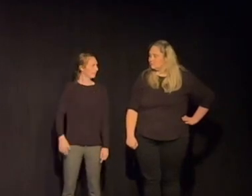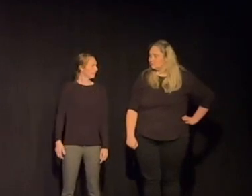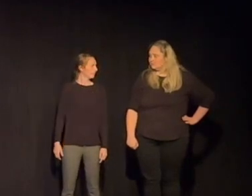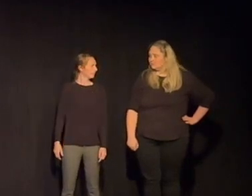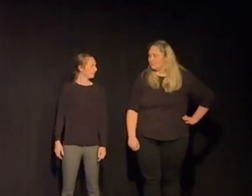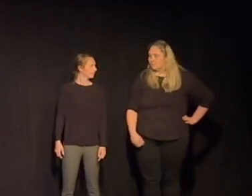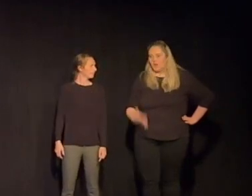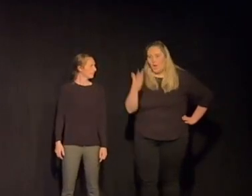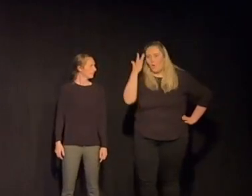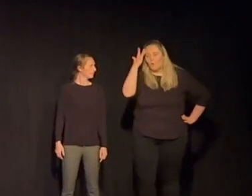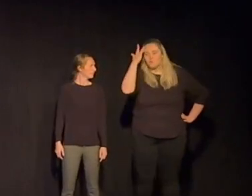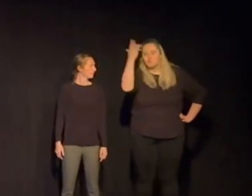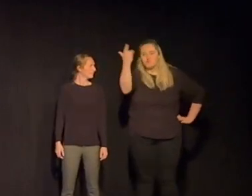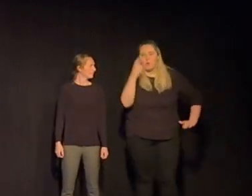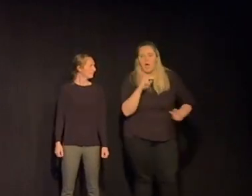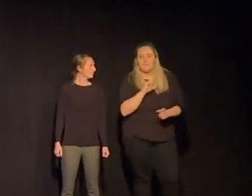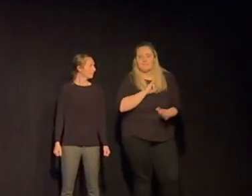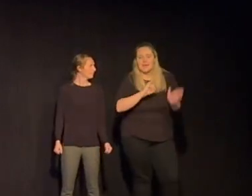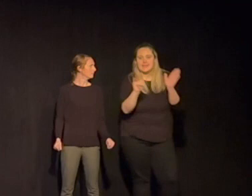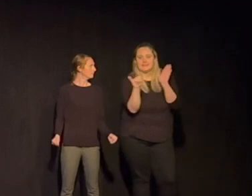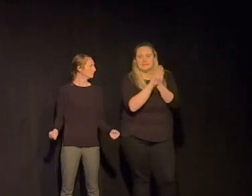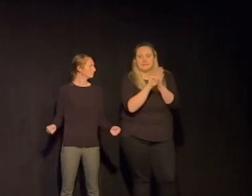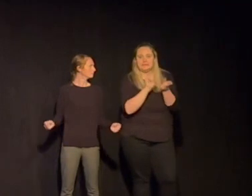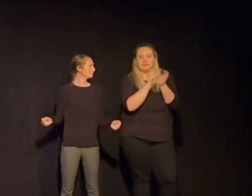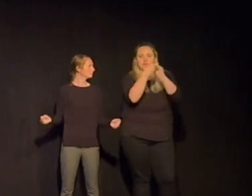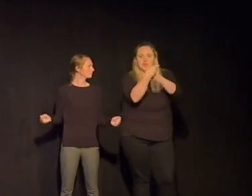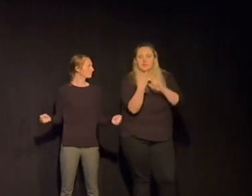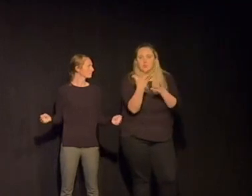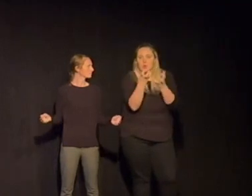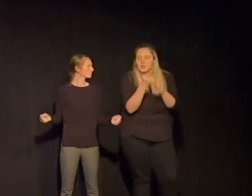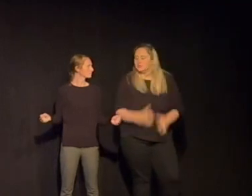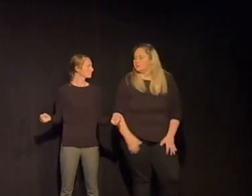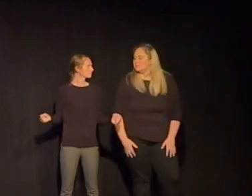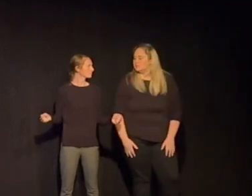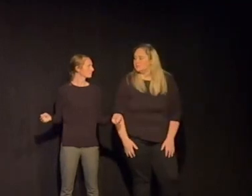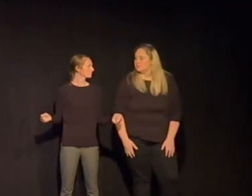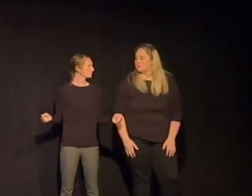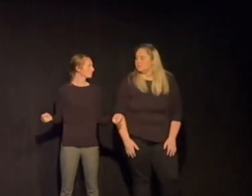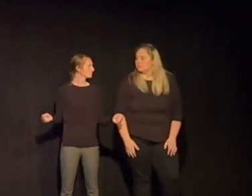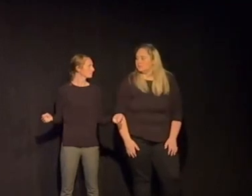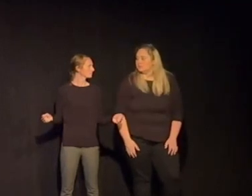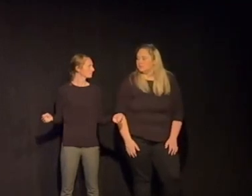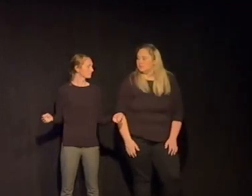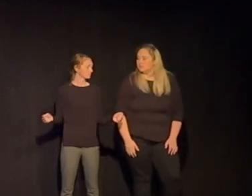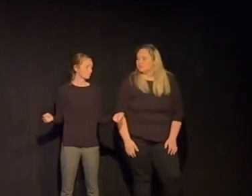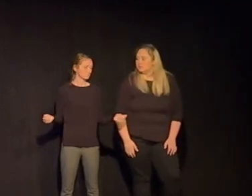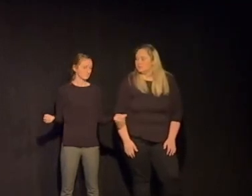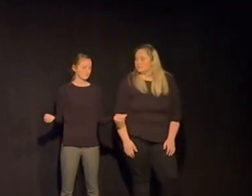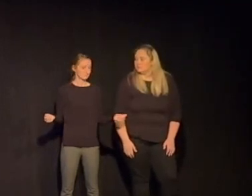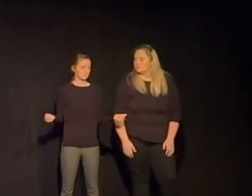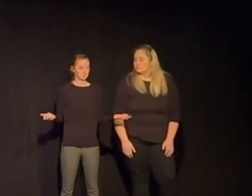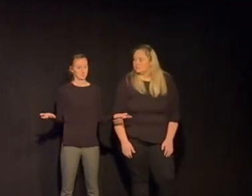Why should I want to be somebody other than who I am? We'll see. There you go.